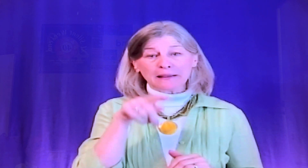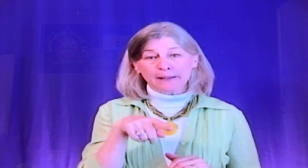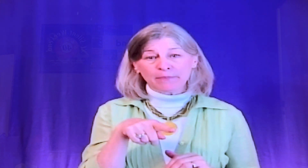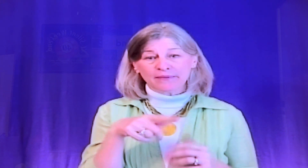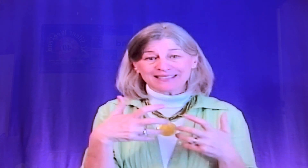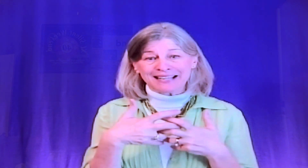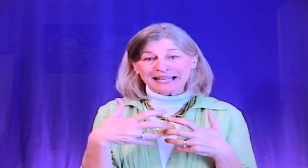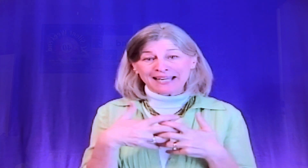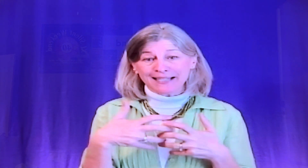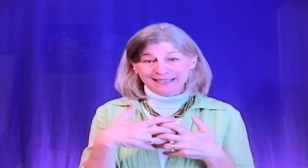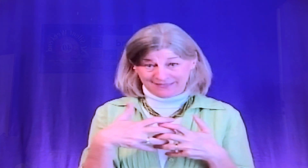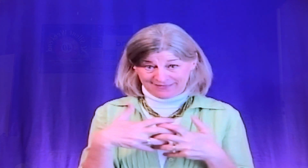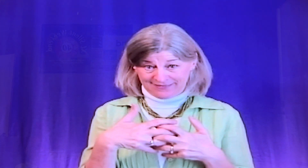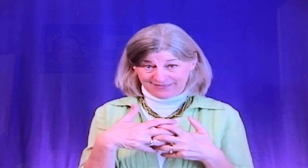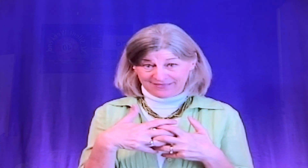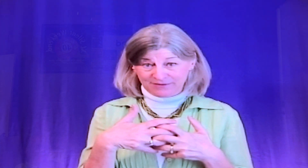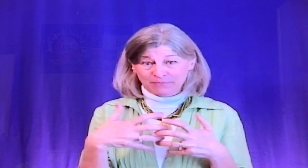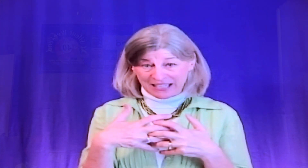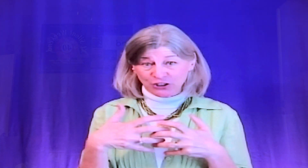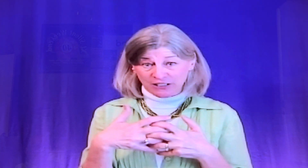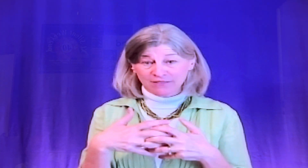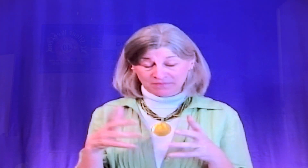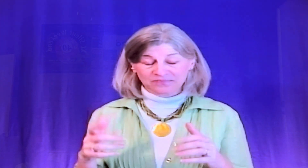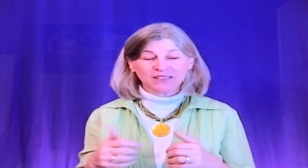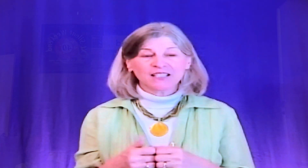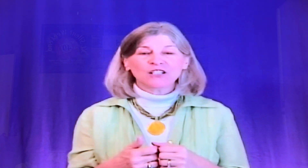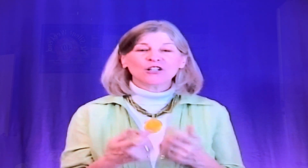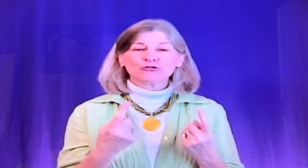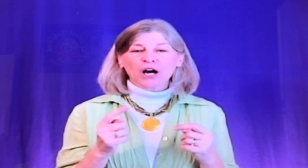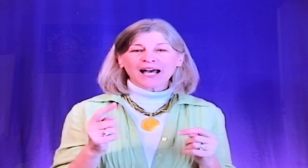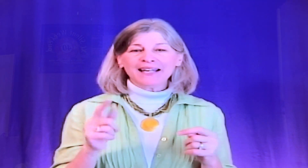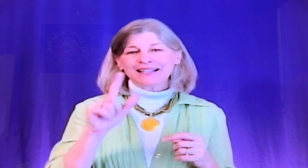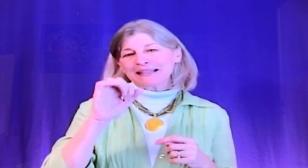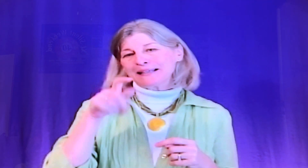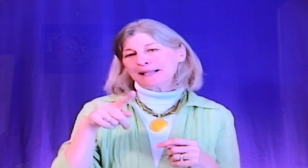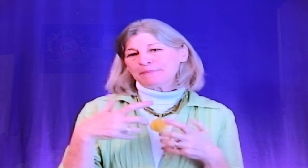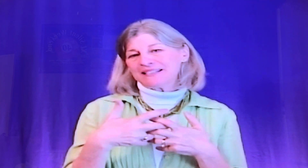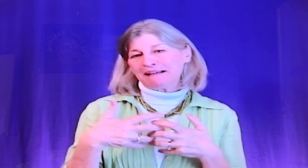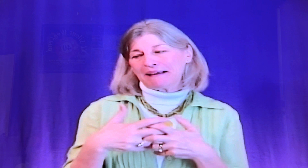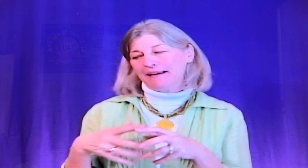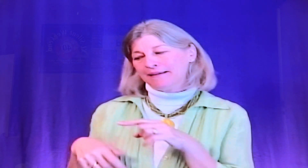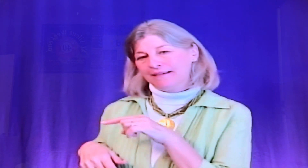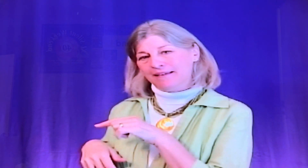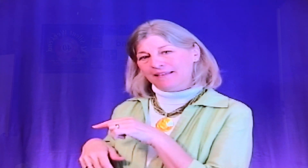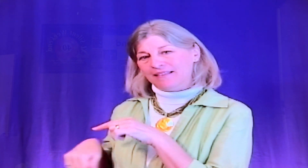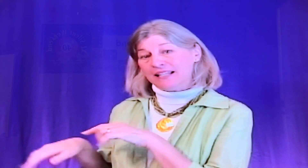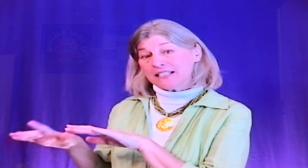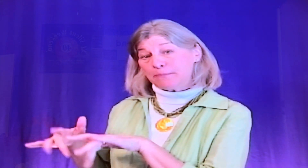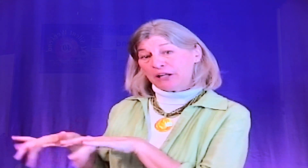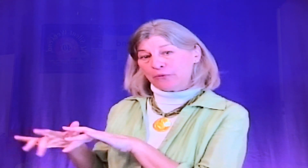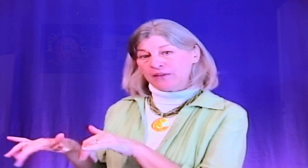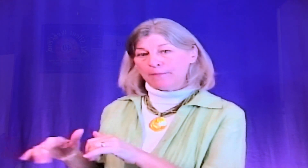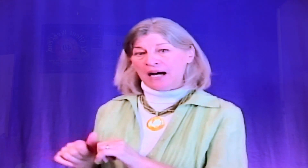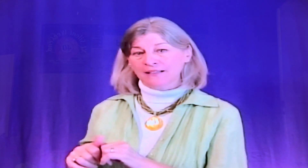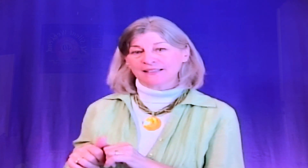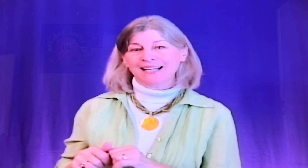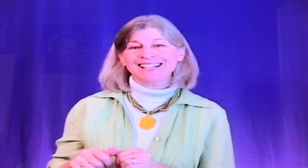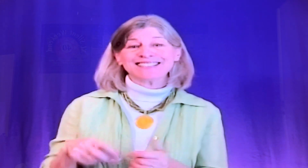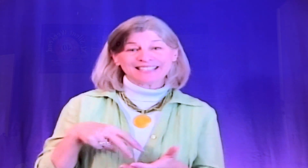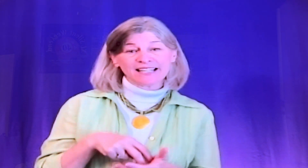lip syncing, matching, try lip syncing this speaker in the box. And stand